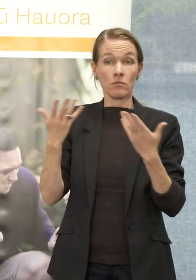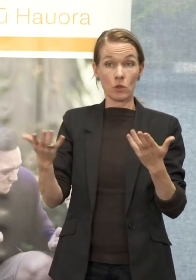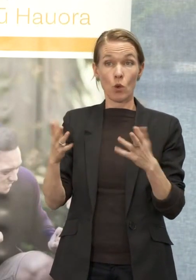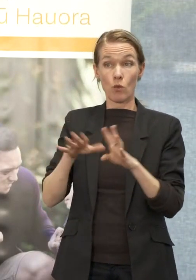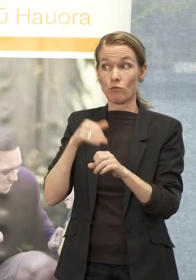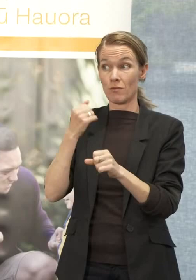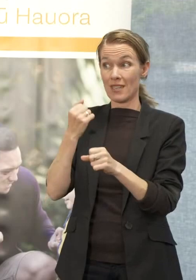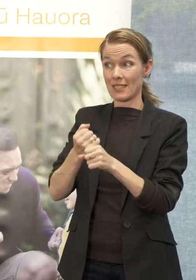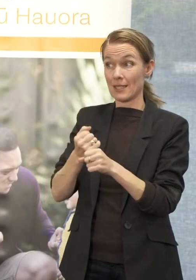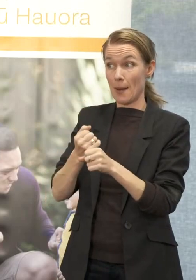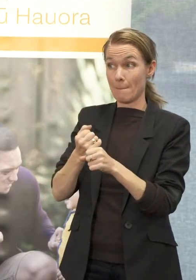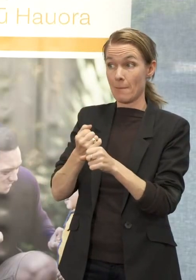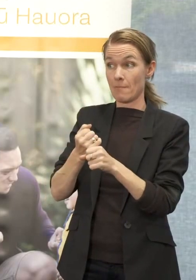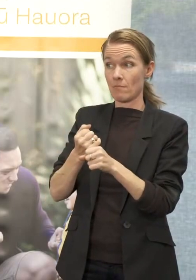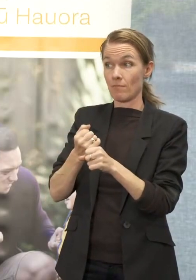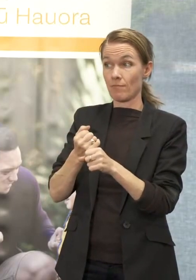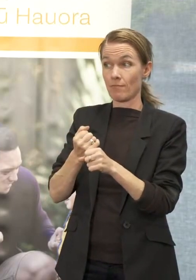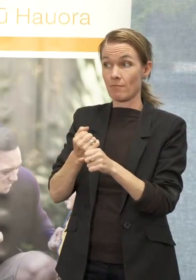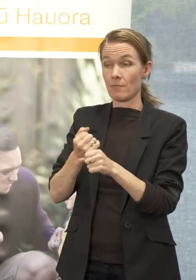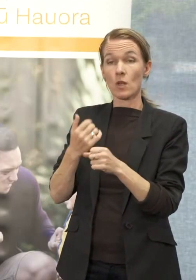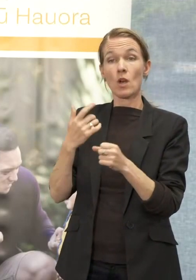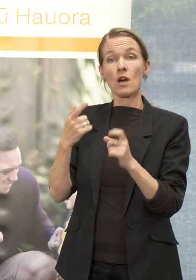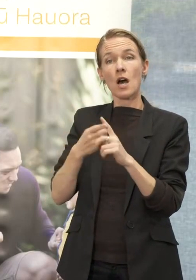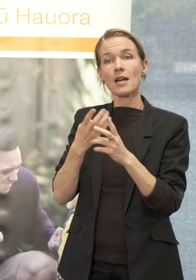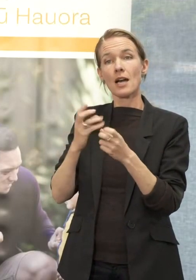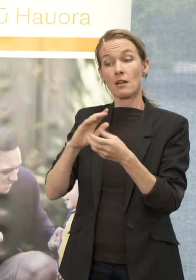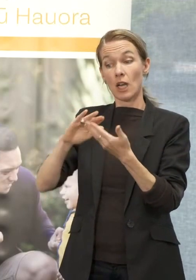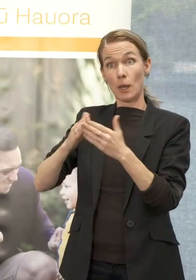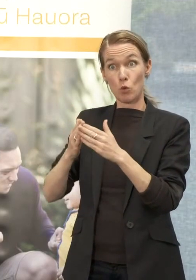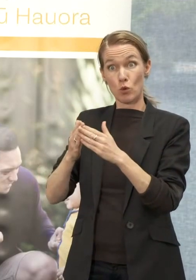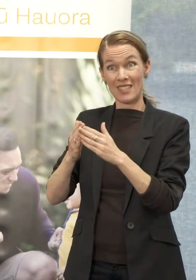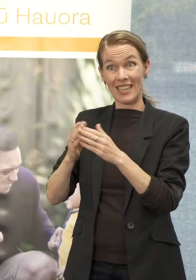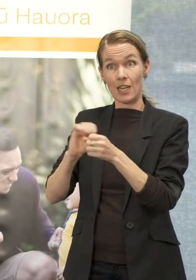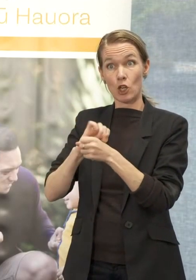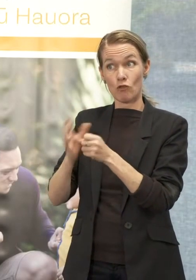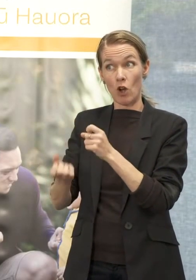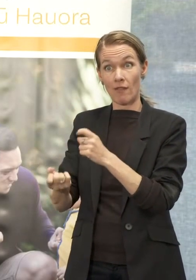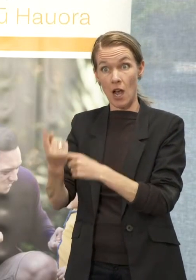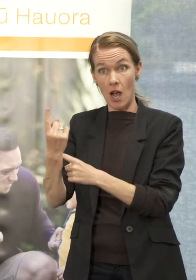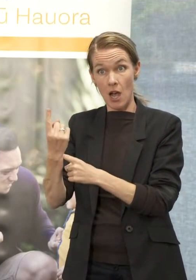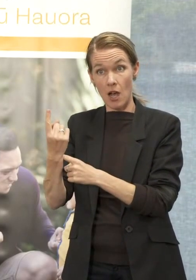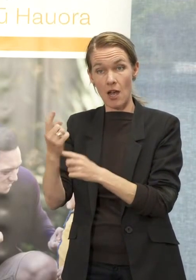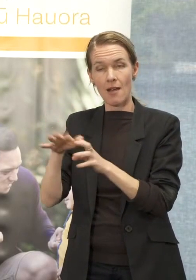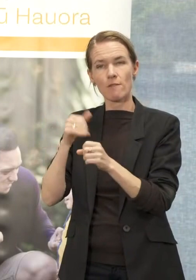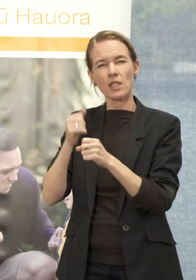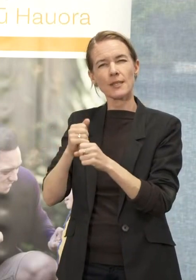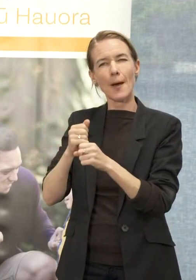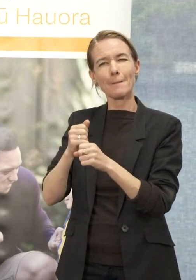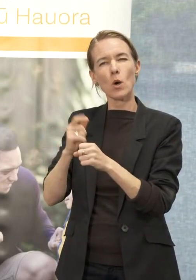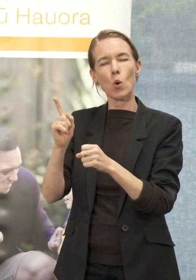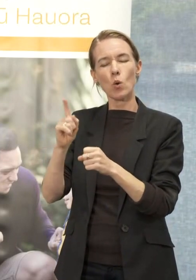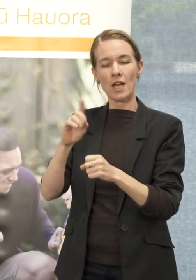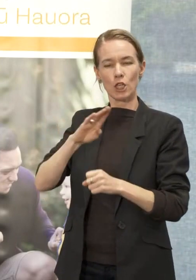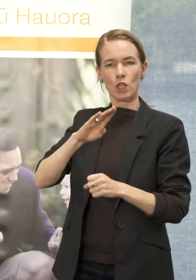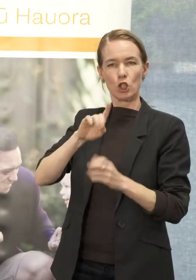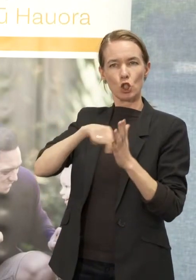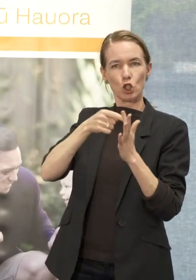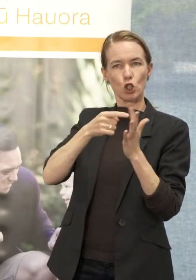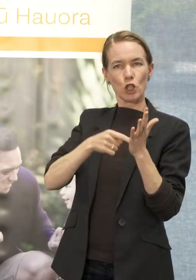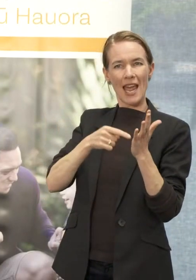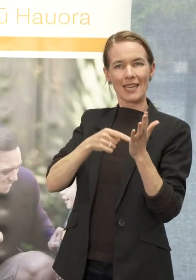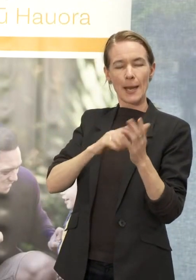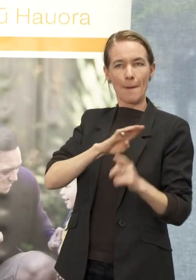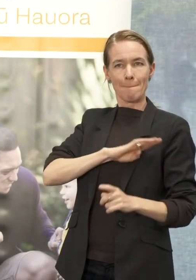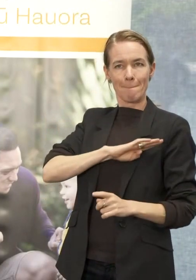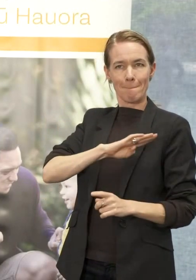nurse at the jet park, for example. I'll get back to you on the specific details there, because I don't want to give